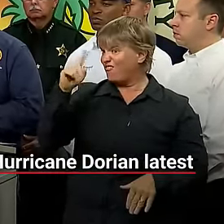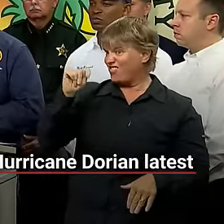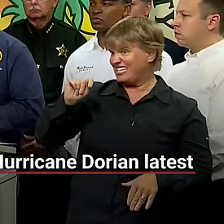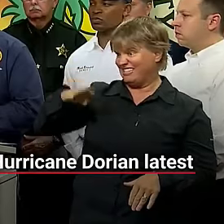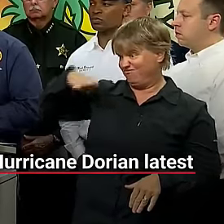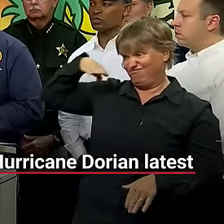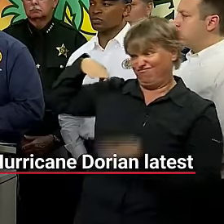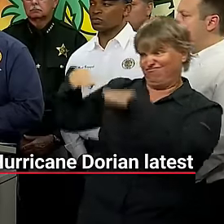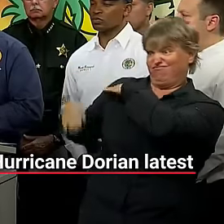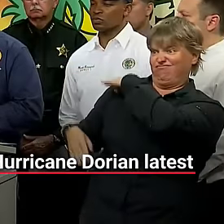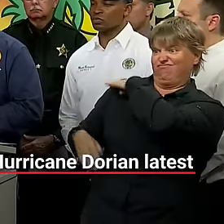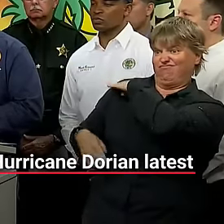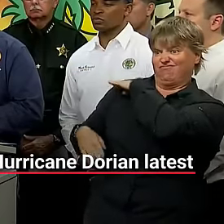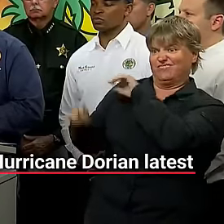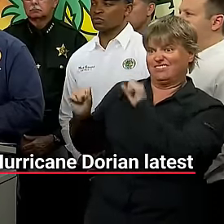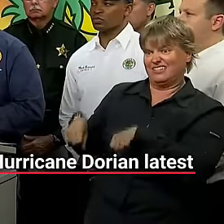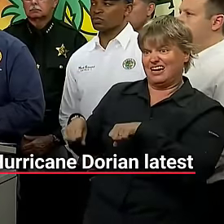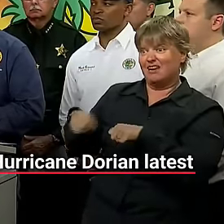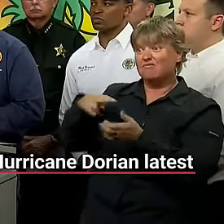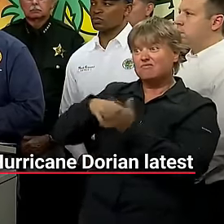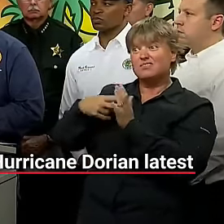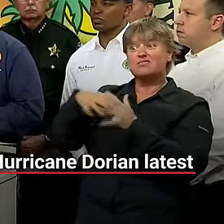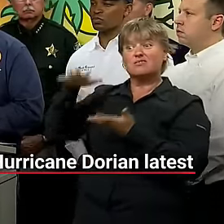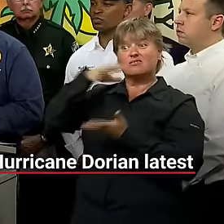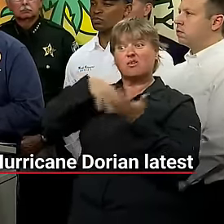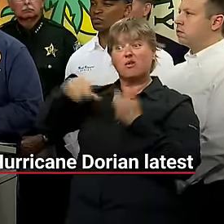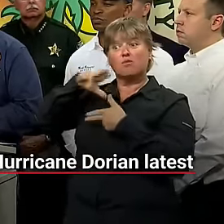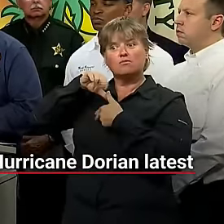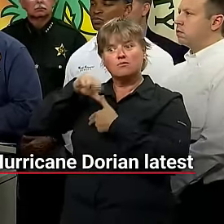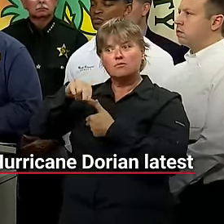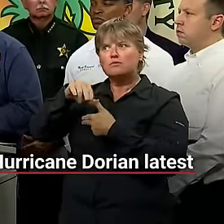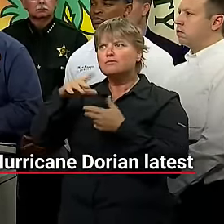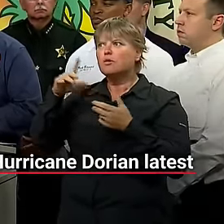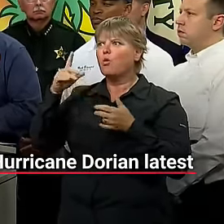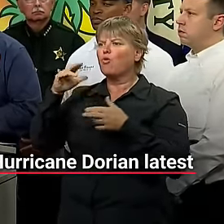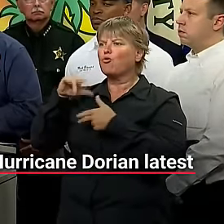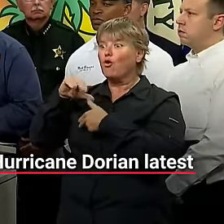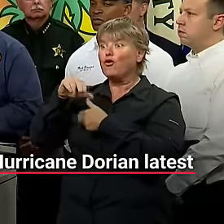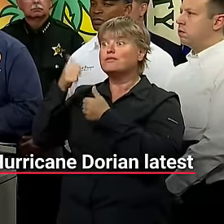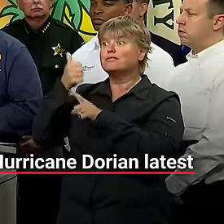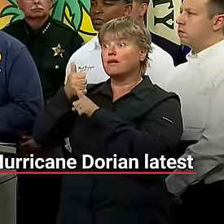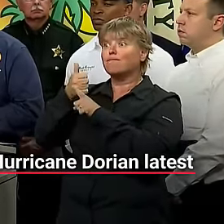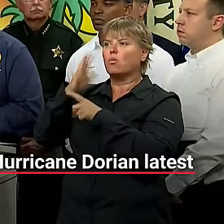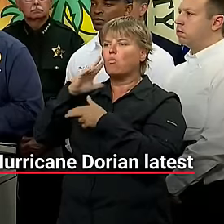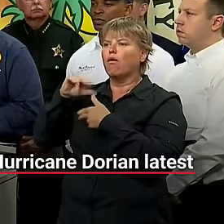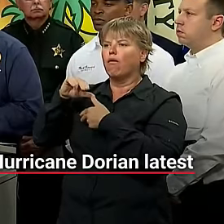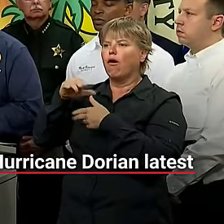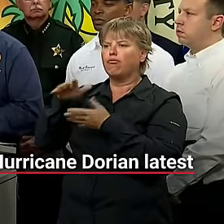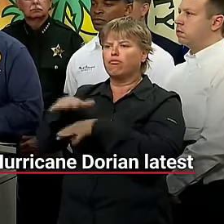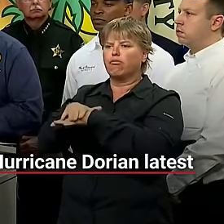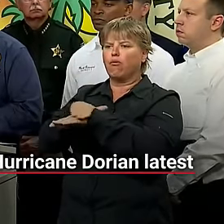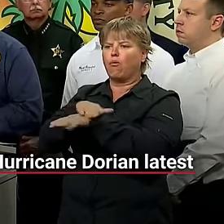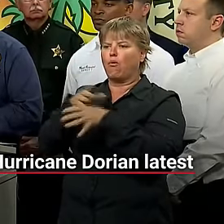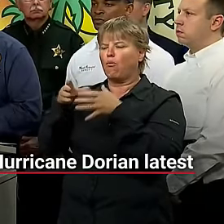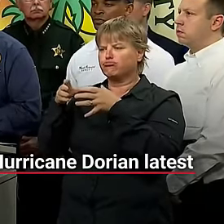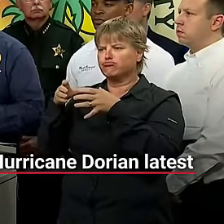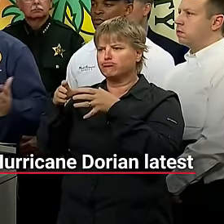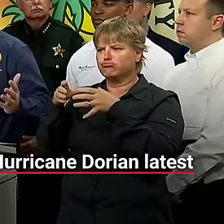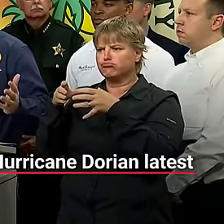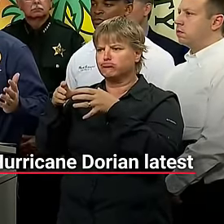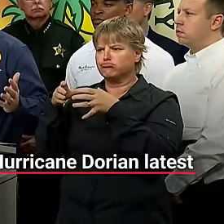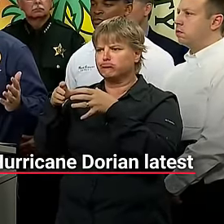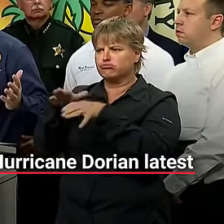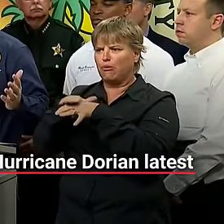magnitude and particularly how slow it's going, you know, has a capacity to dump an awful lot of water into the lake. And